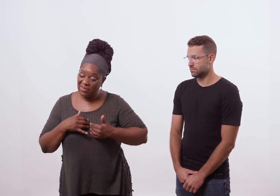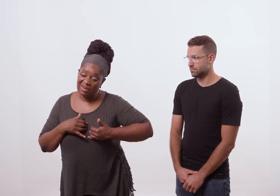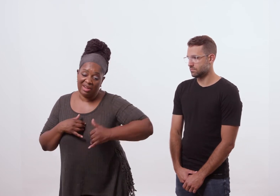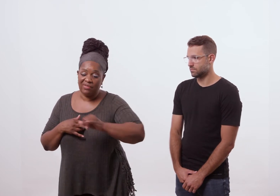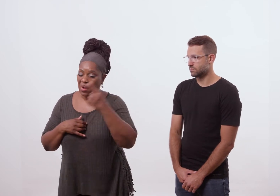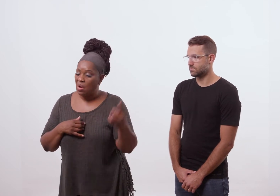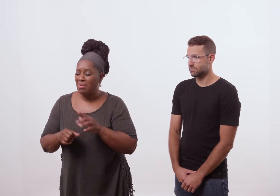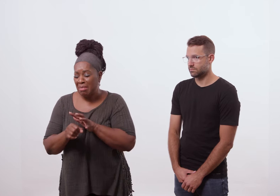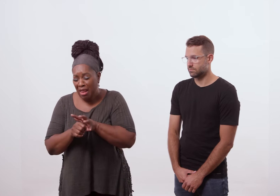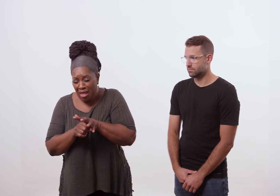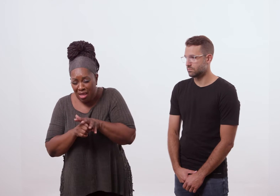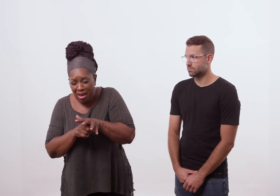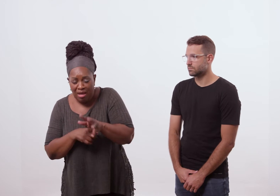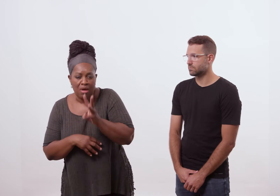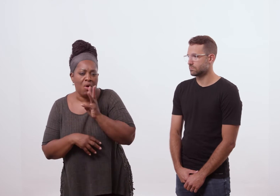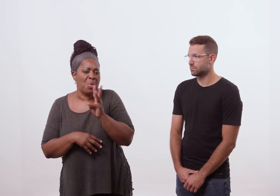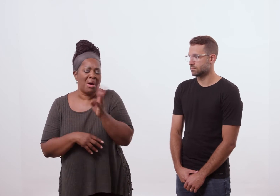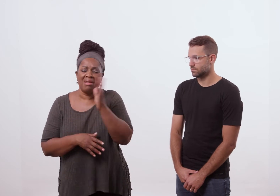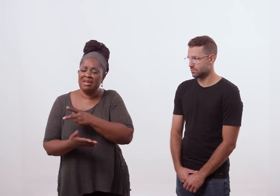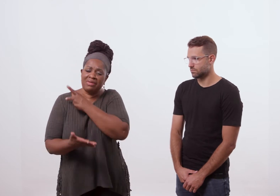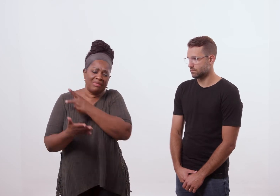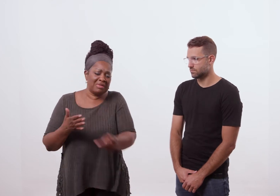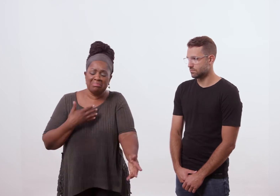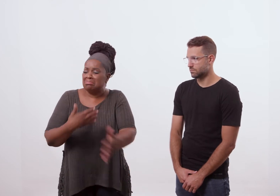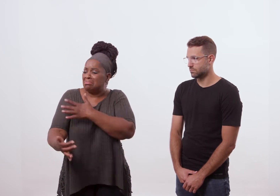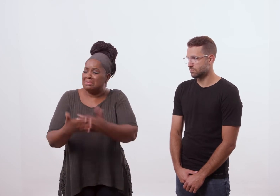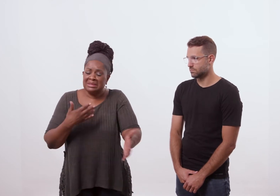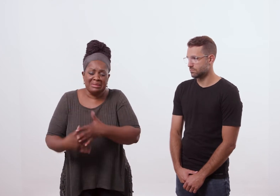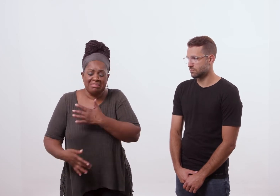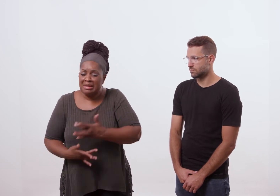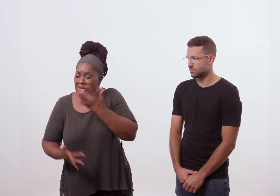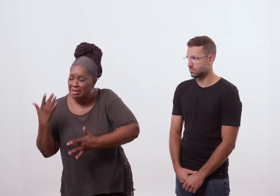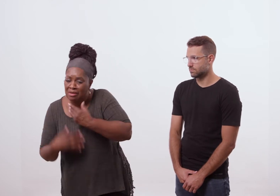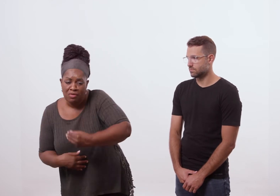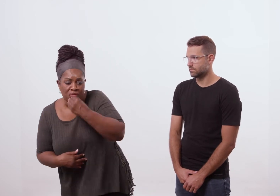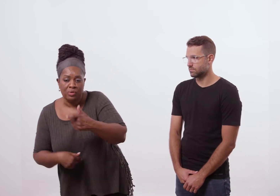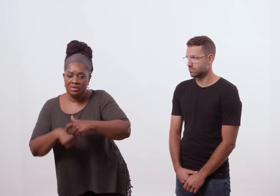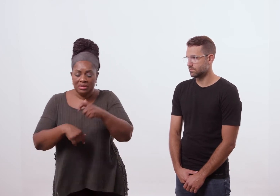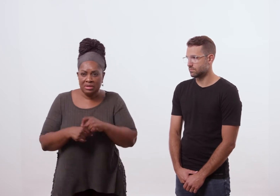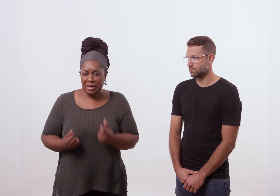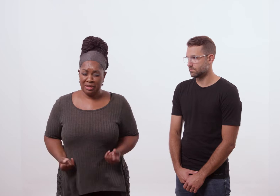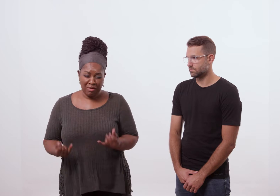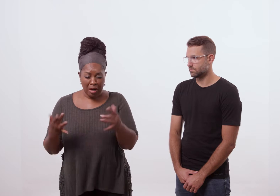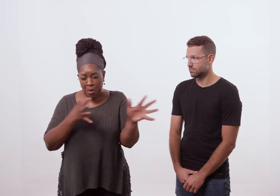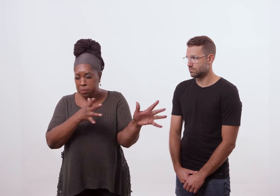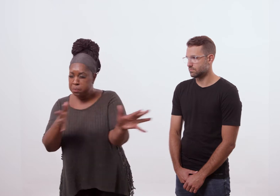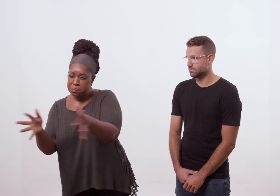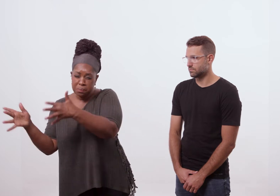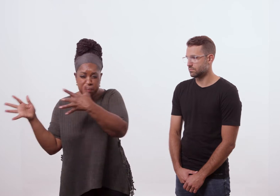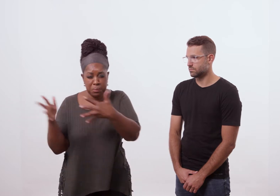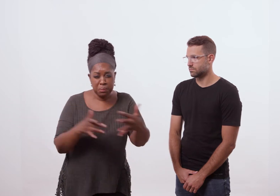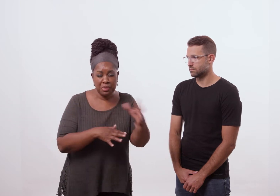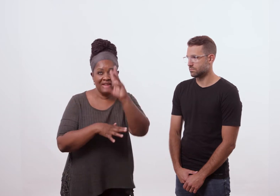the desert-dwelling elves. Not through times of poor harvest or through times of fiery winds.